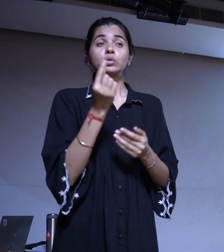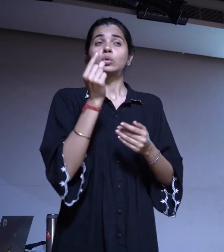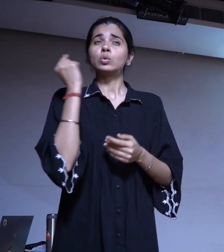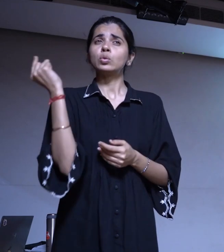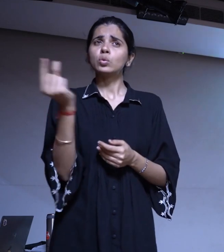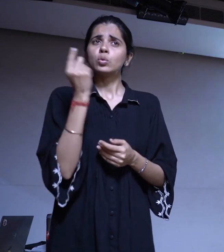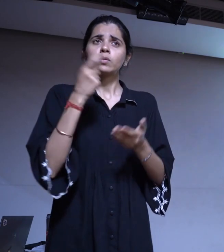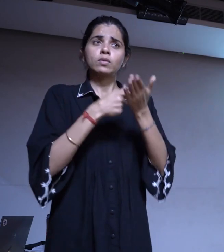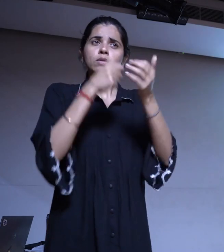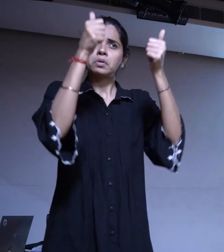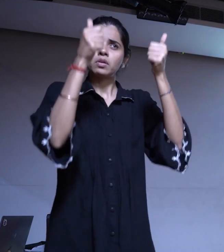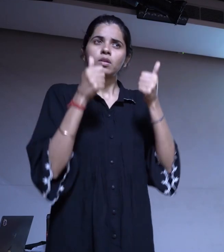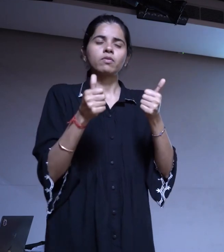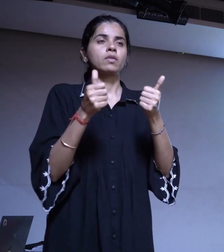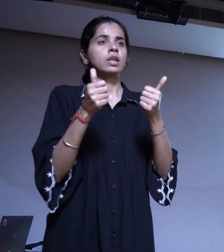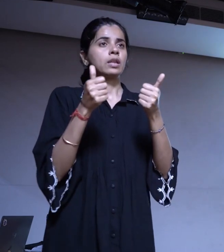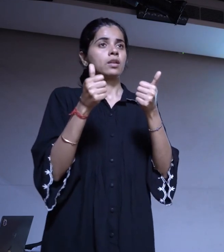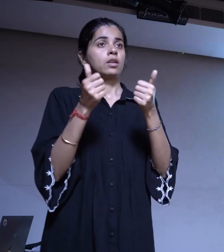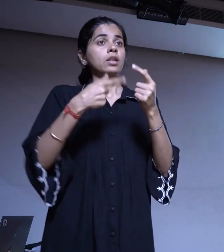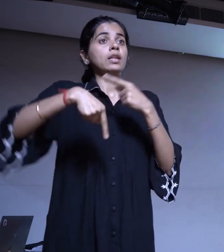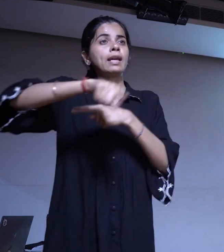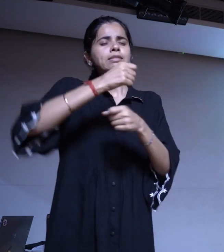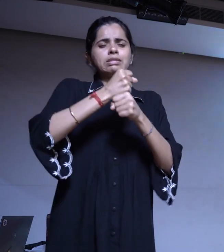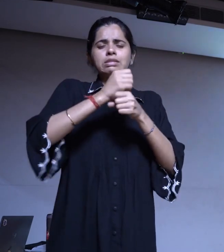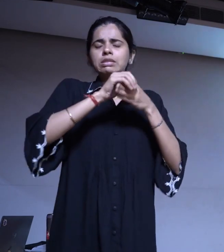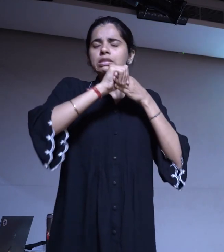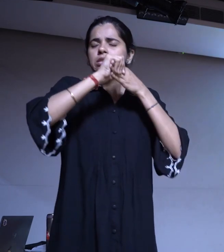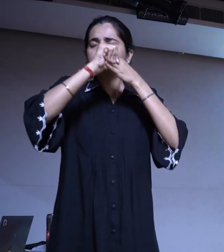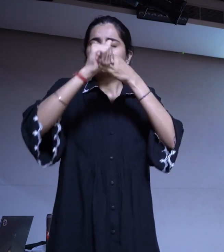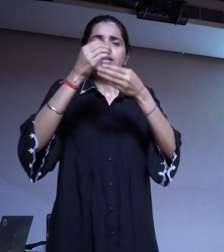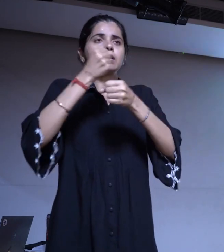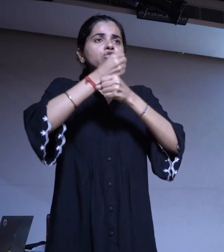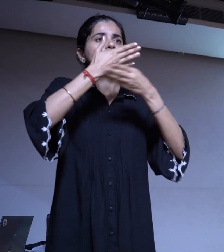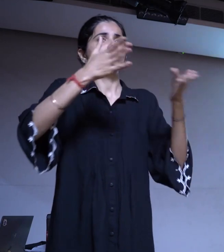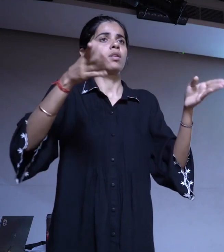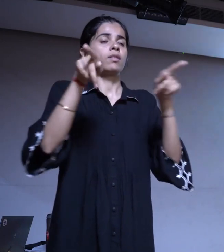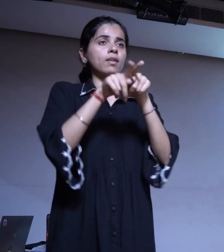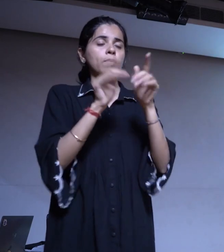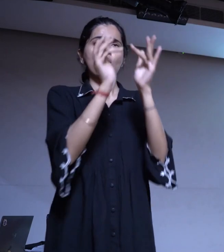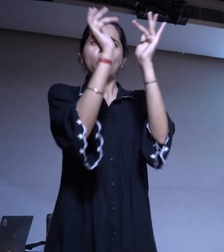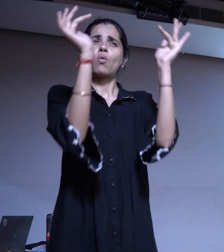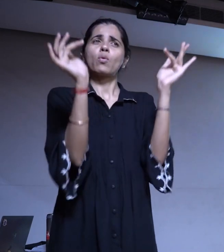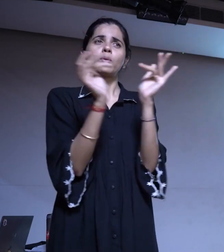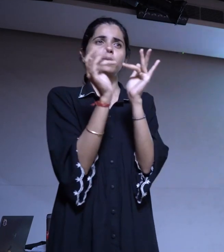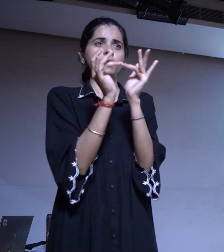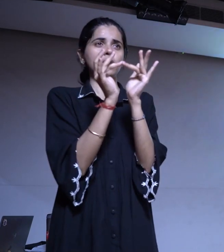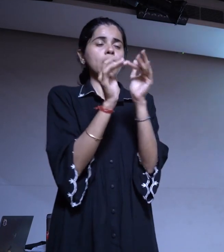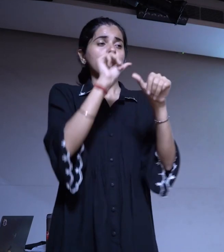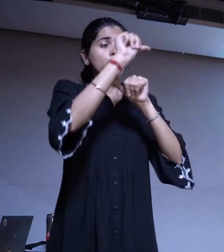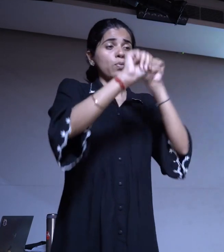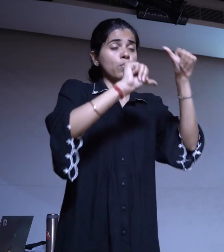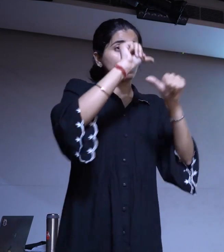been that a report for class is generated instantly because of the fact that it's online and all the